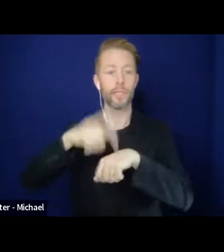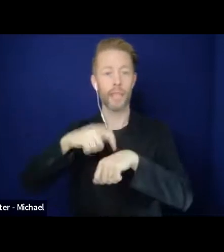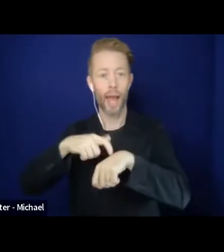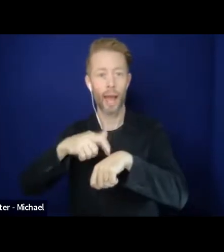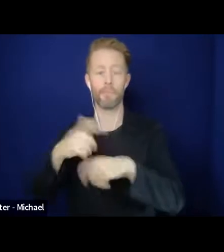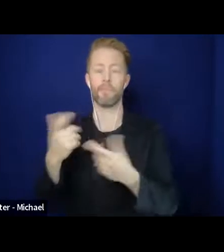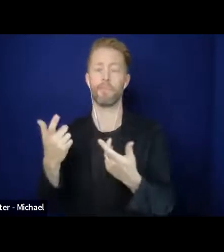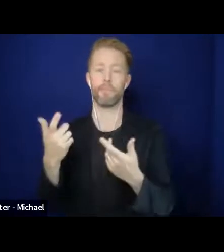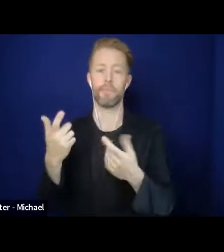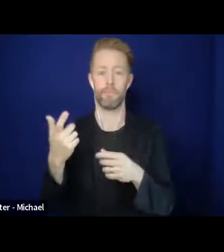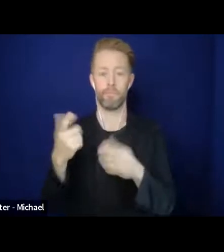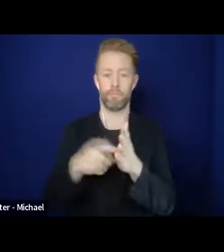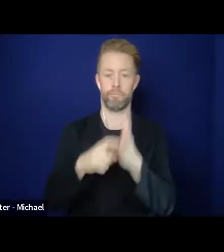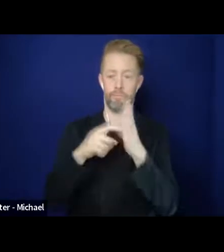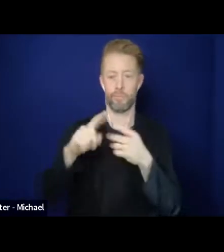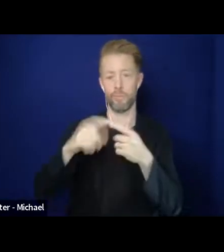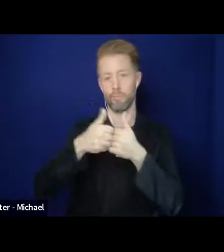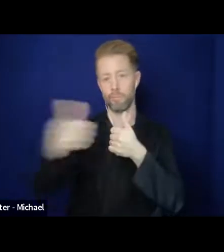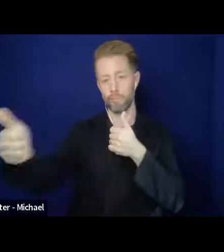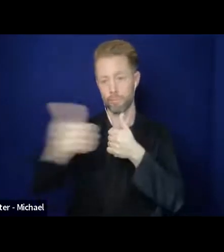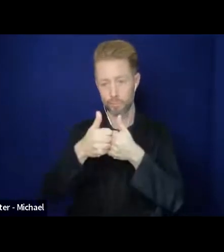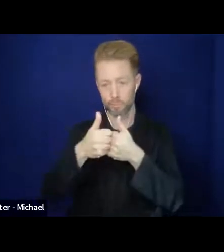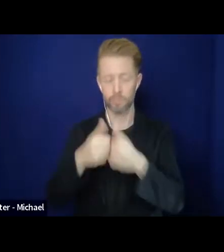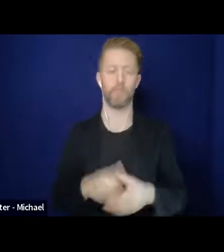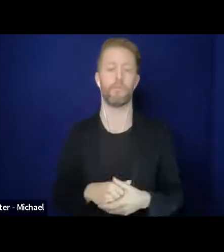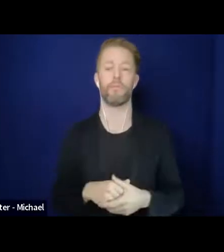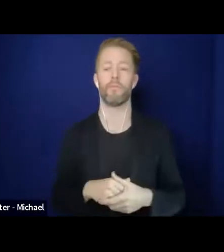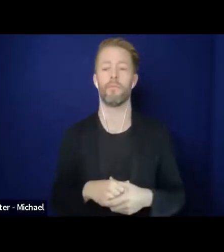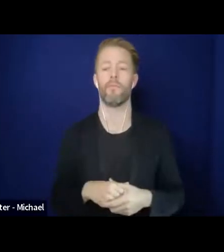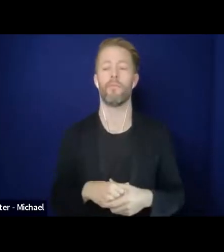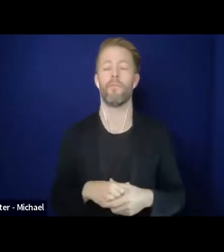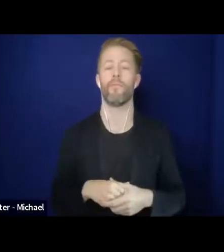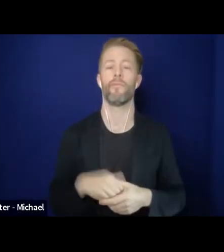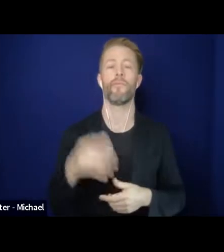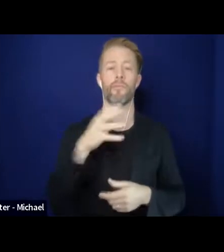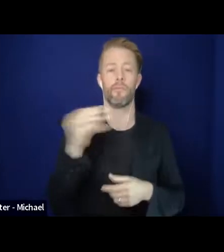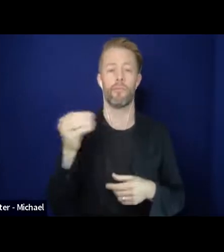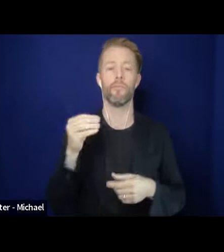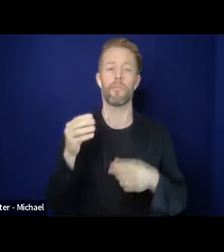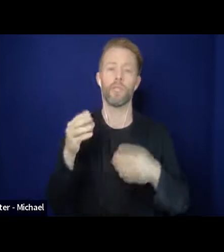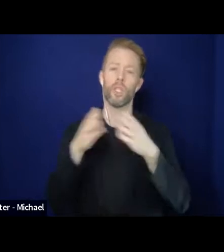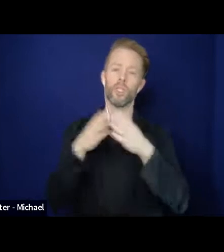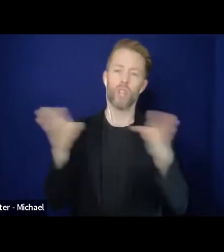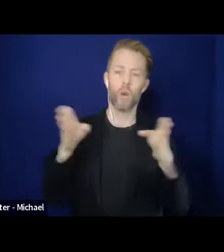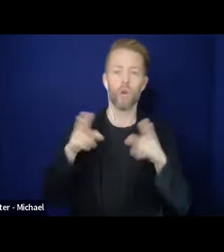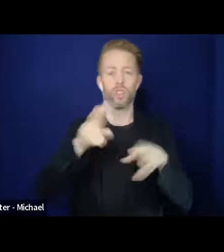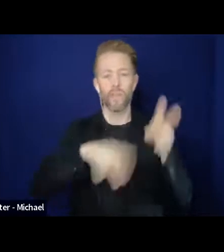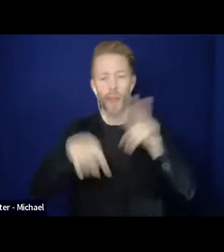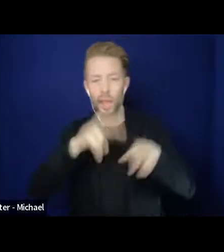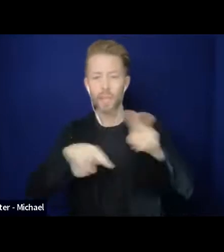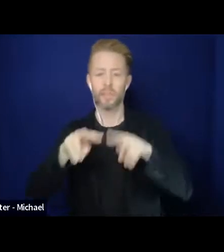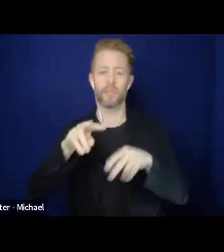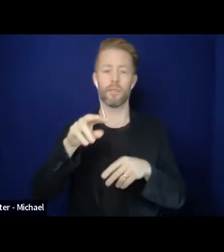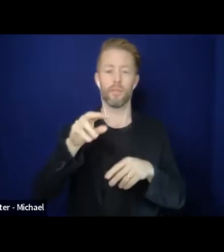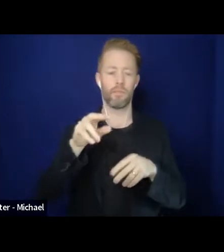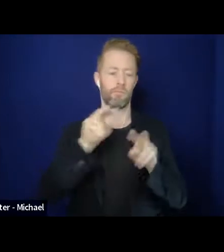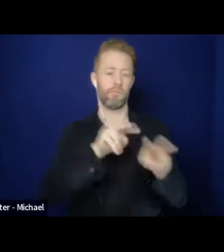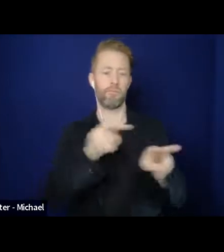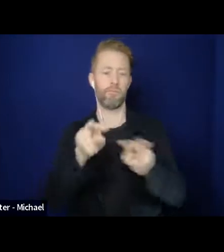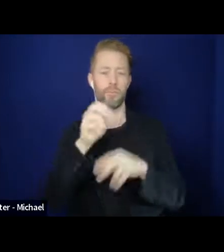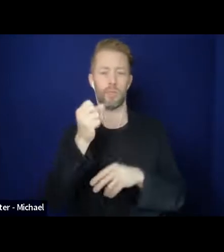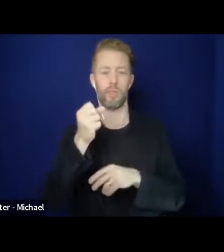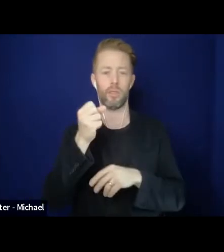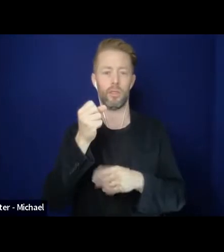use of general monitoring and surveillance software that tracks the behavior of a person on